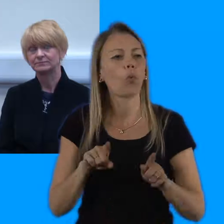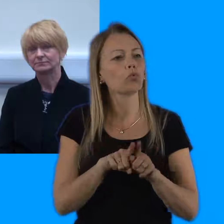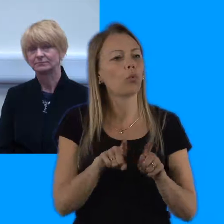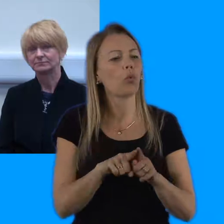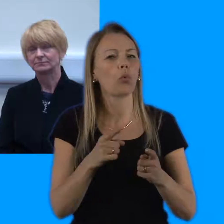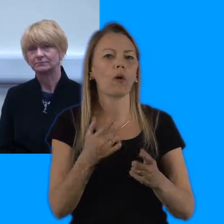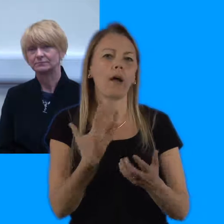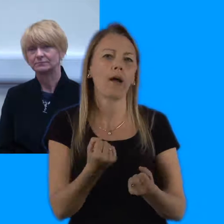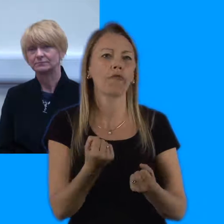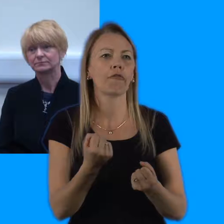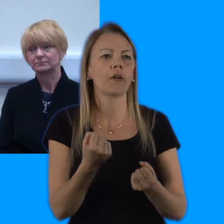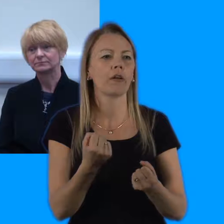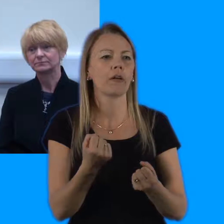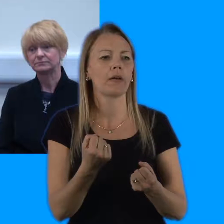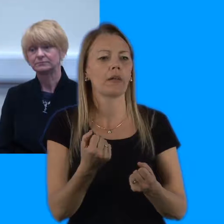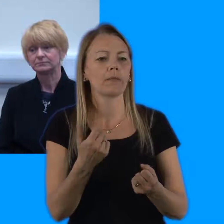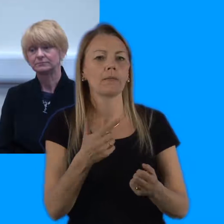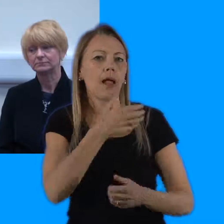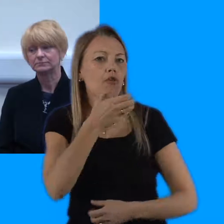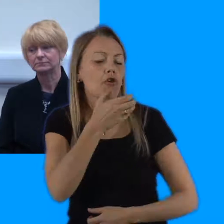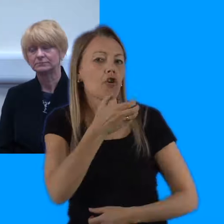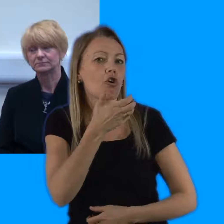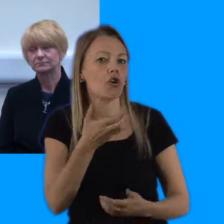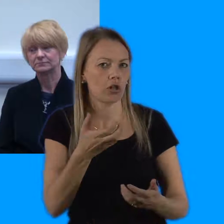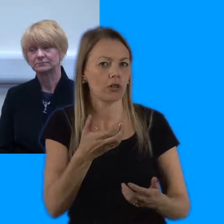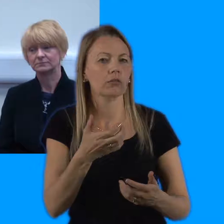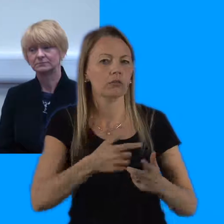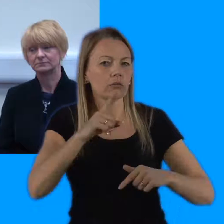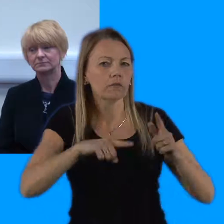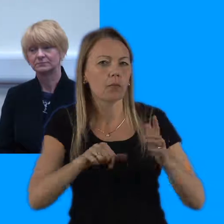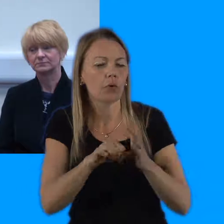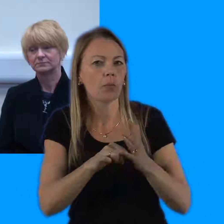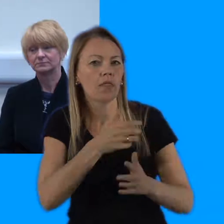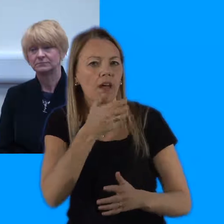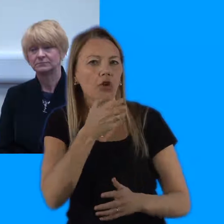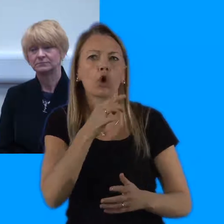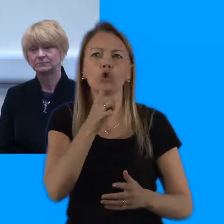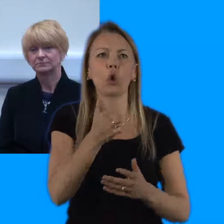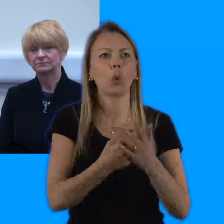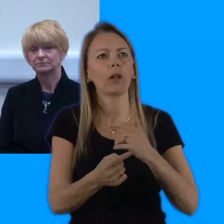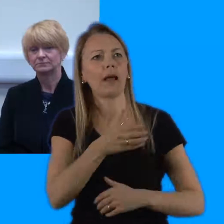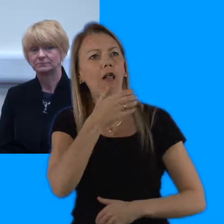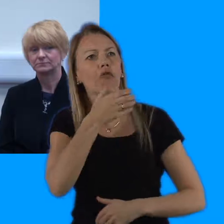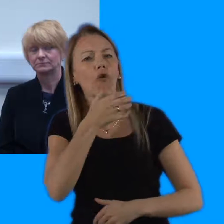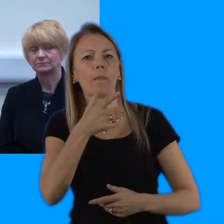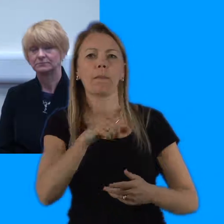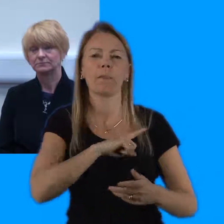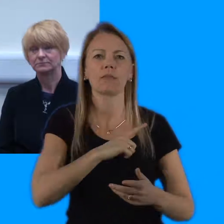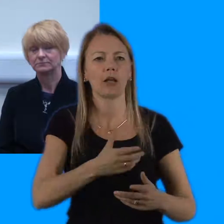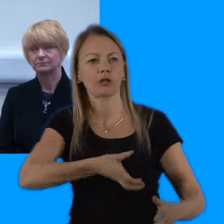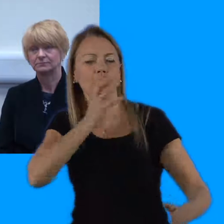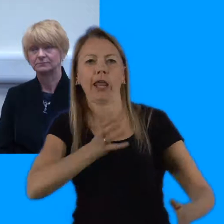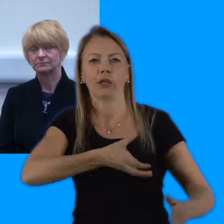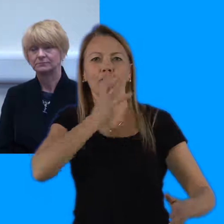too, we see more and more about it being linked to alcohol, different problems with alcohol, not necessarily just alcoholism,